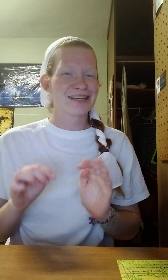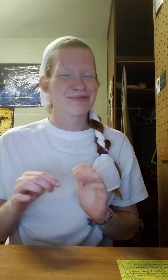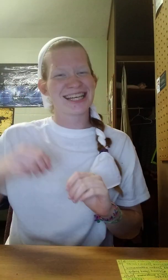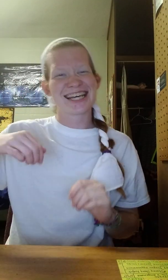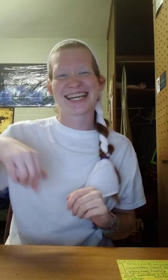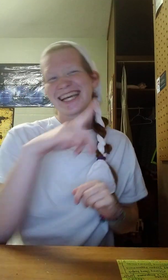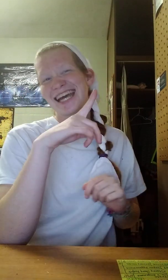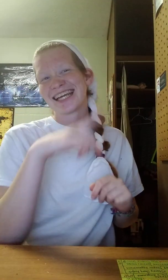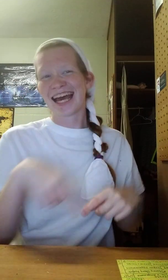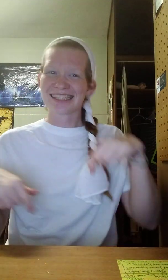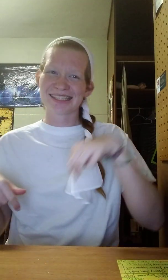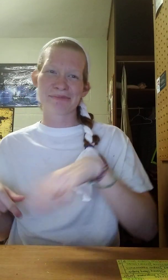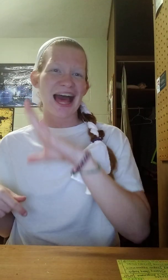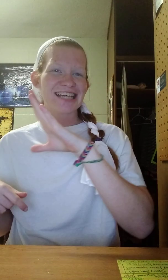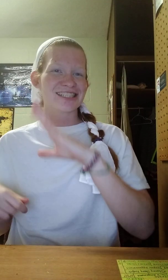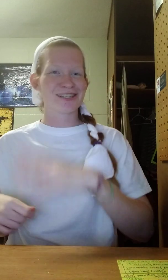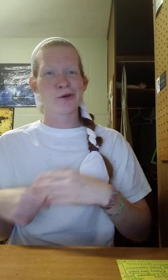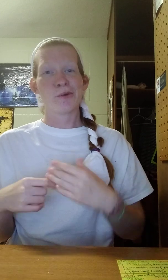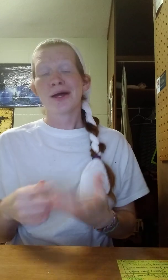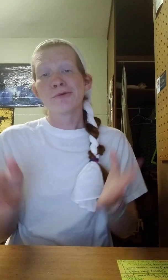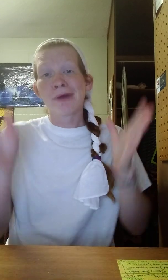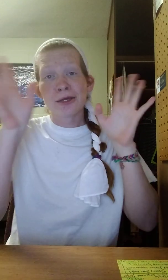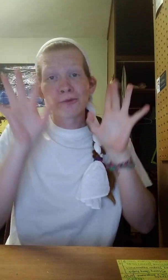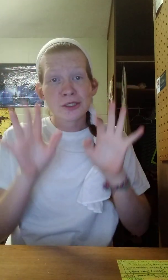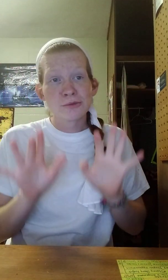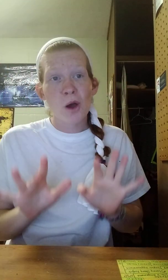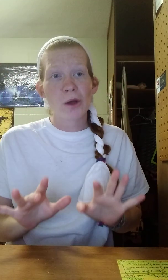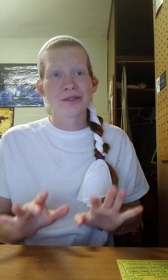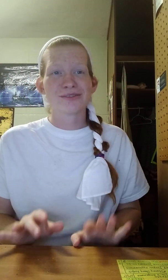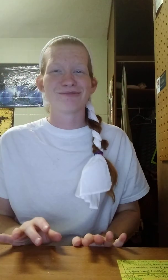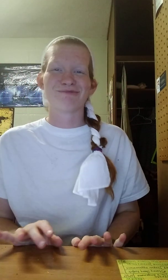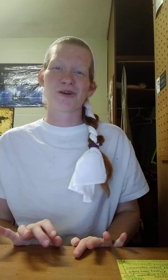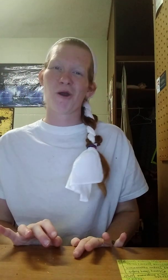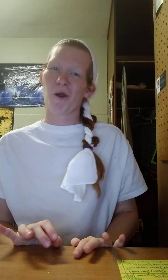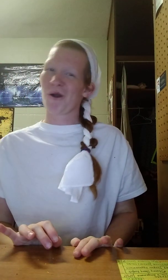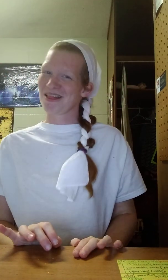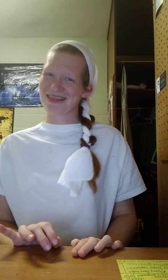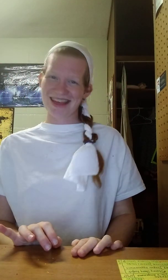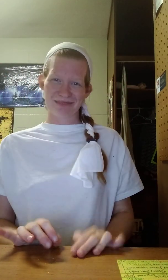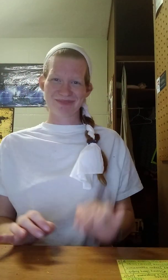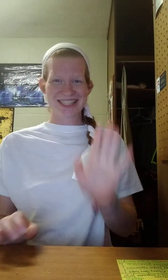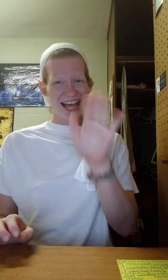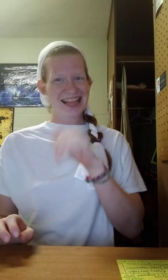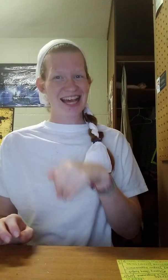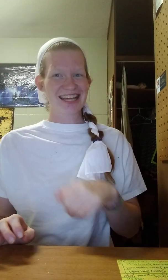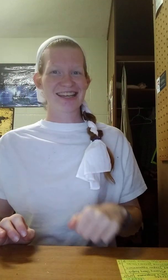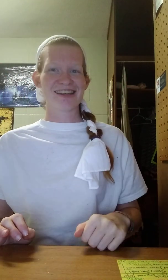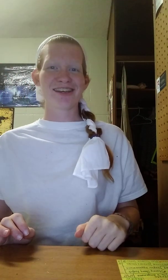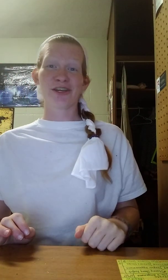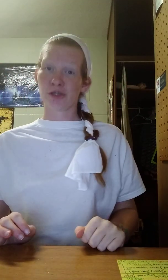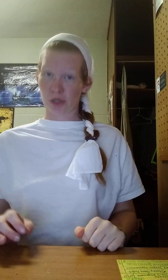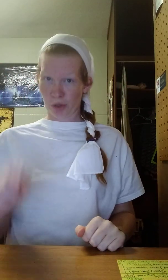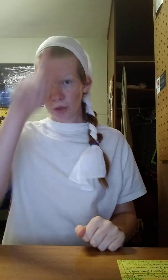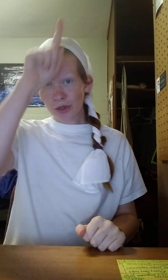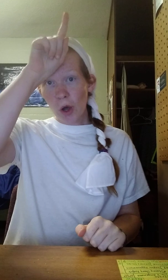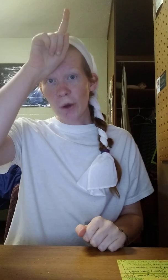games, kicking and splashing while the rain was pouring. Oh, them silly